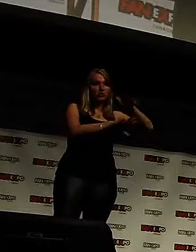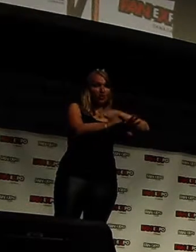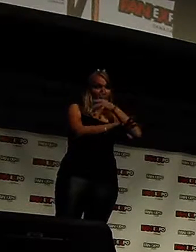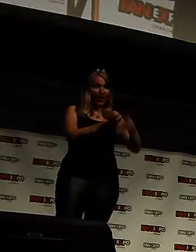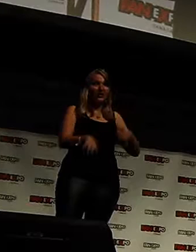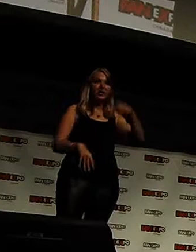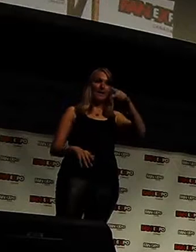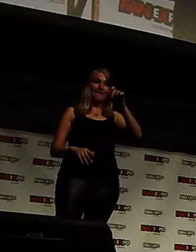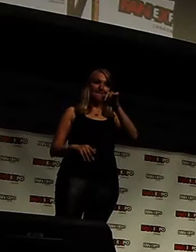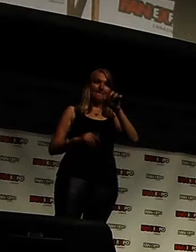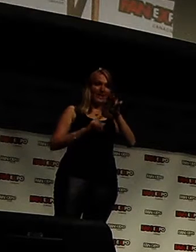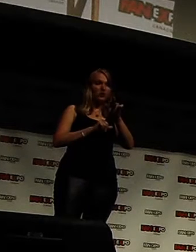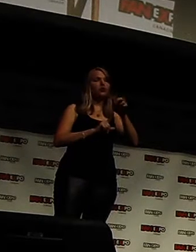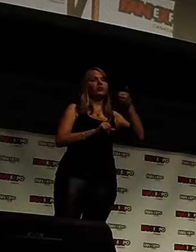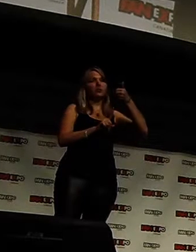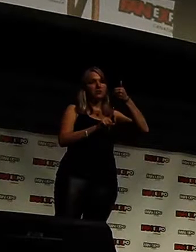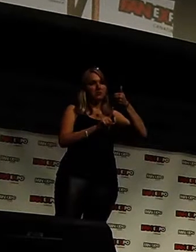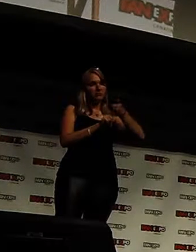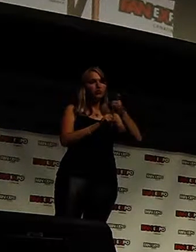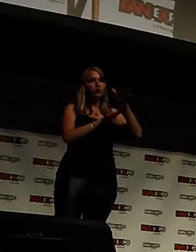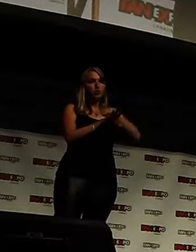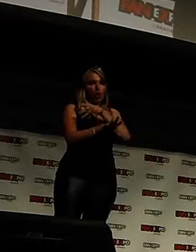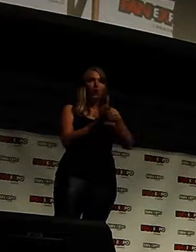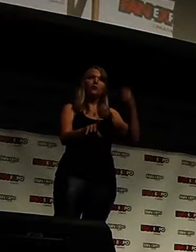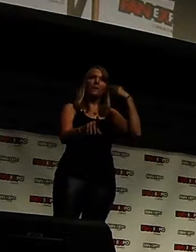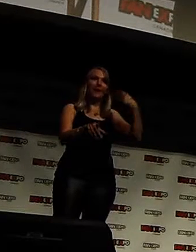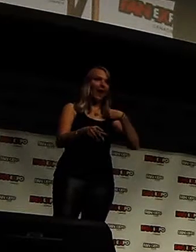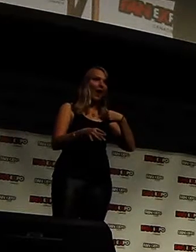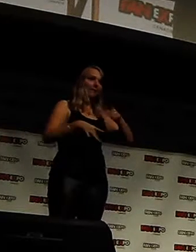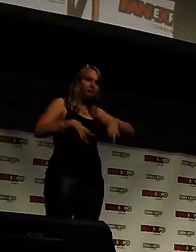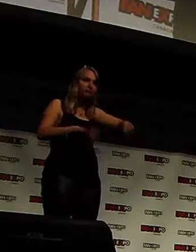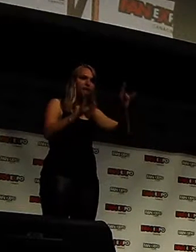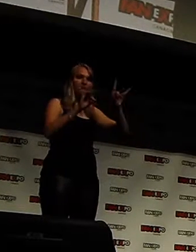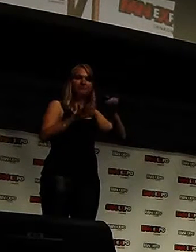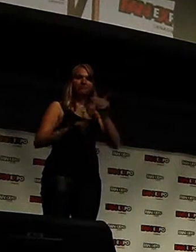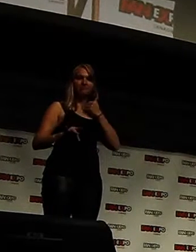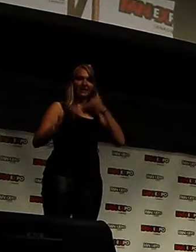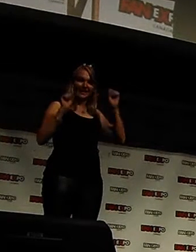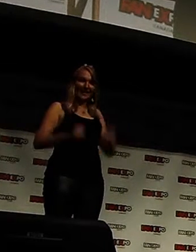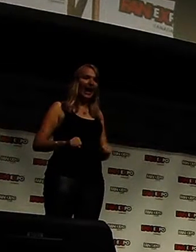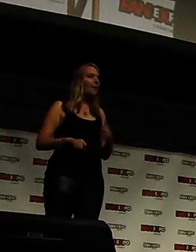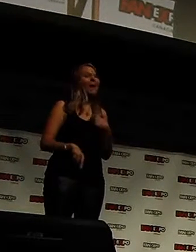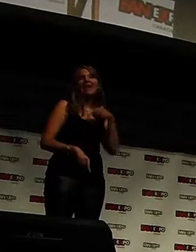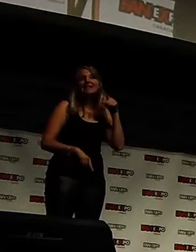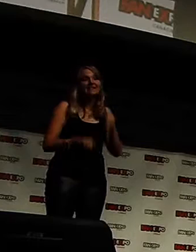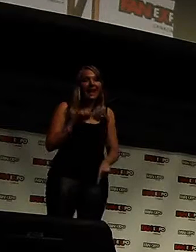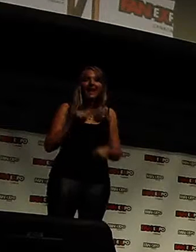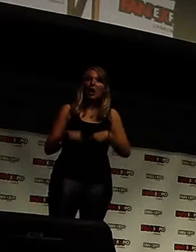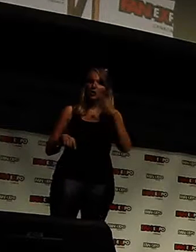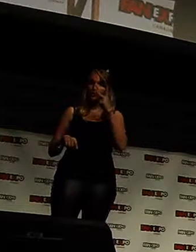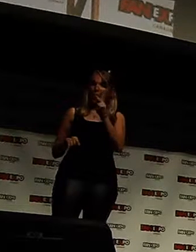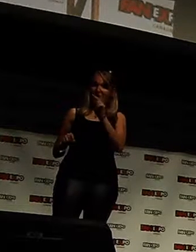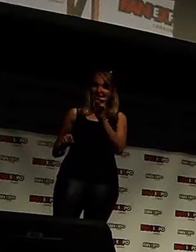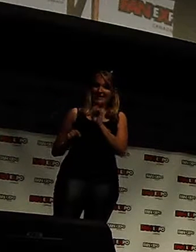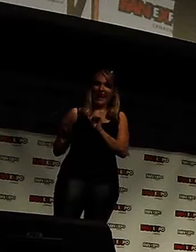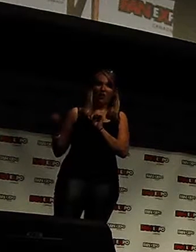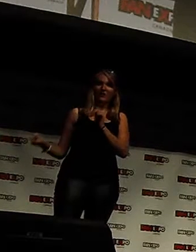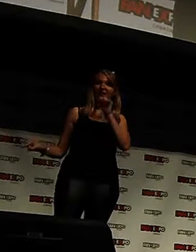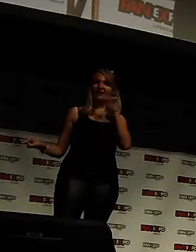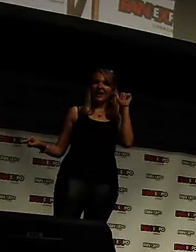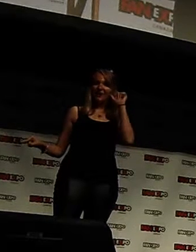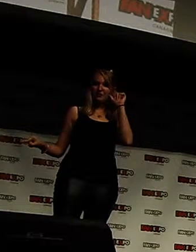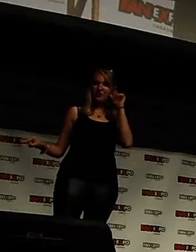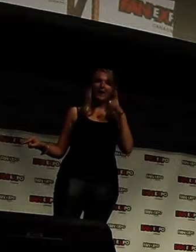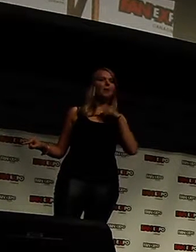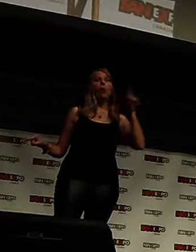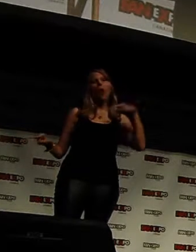There are a lot of people in my life who are Scottish, and you'd think by now I could do it, and I can't. And when I saw Karen yesterday, I kept, because I always arrive and